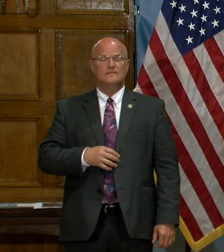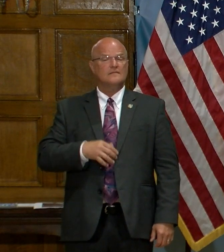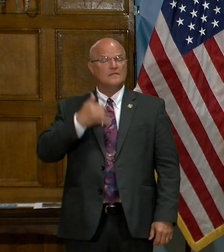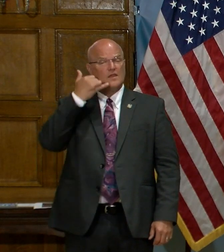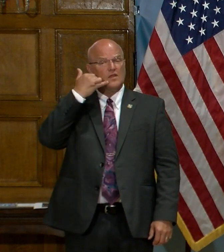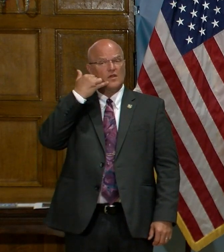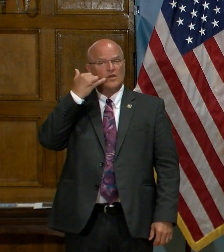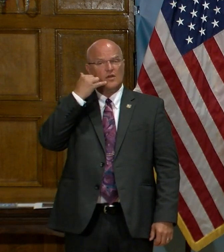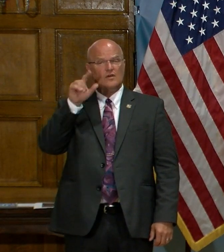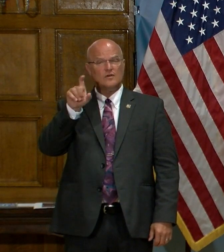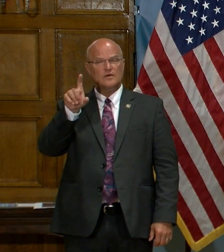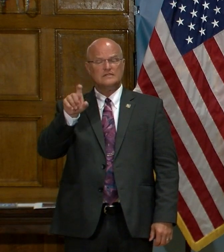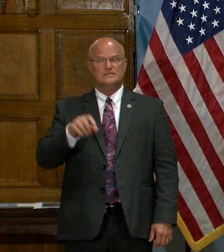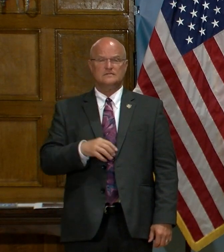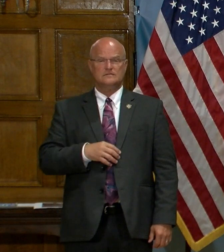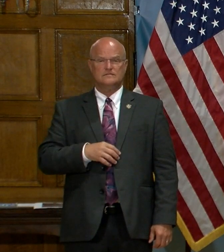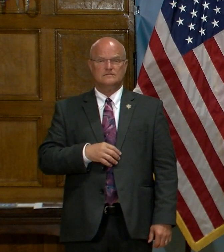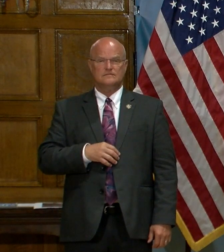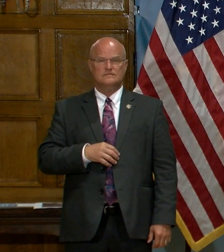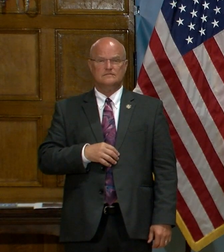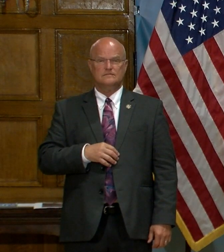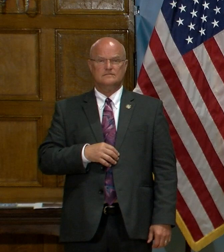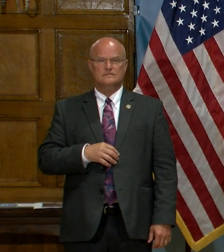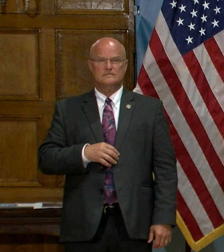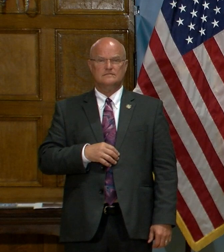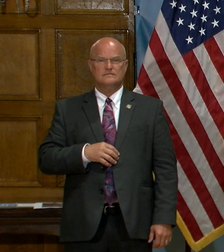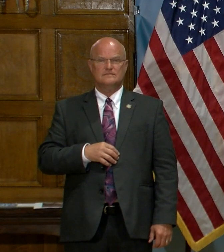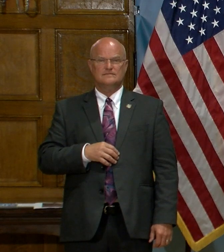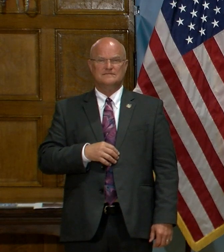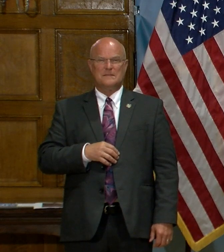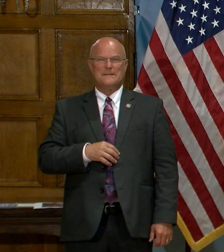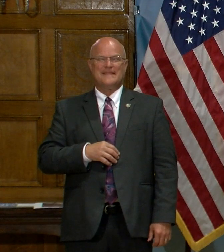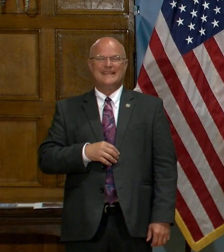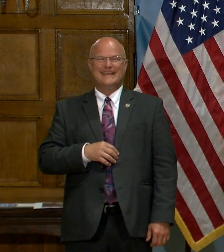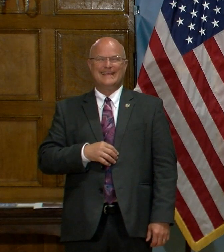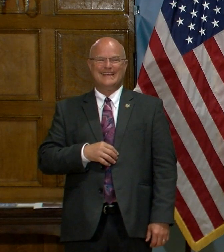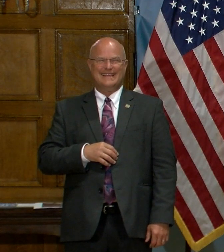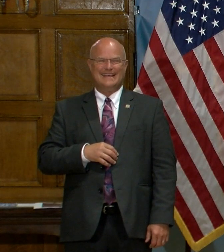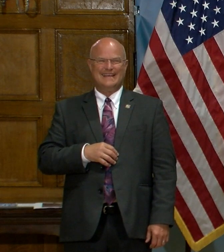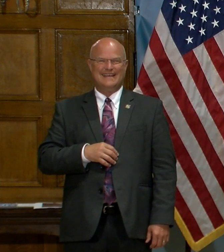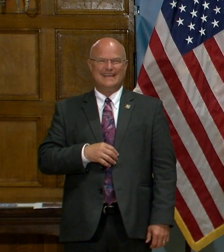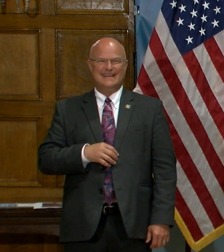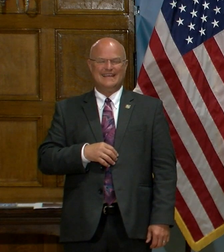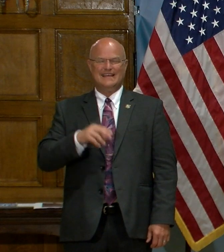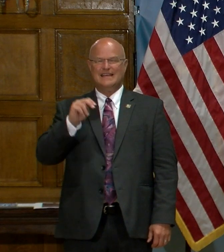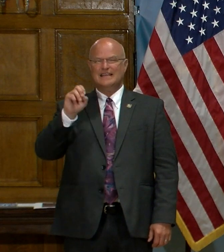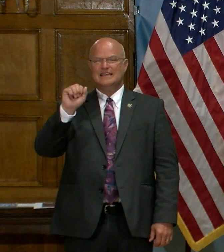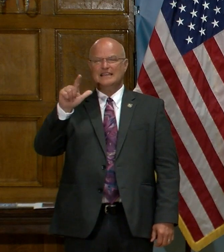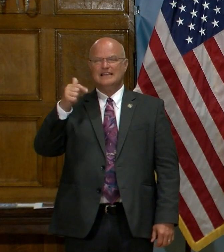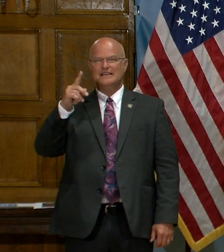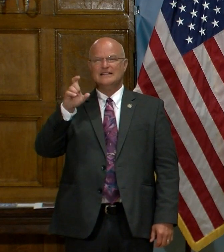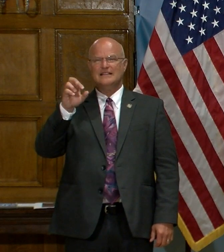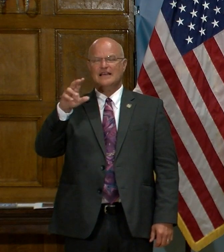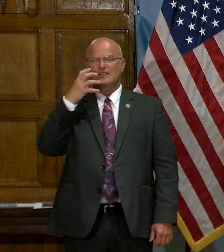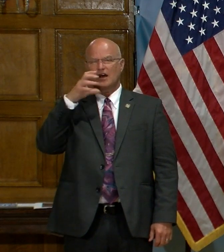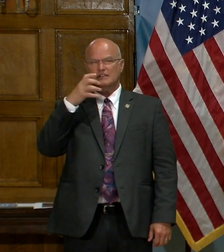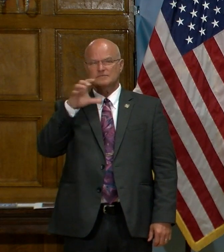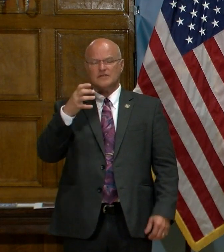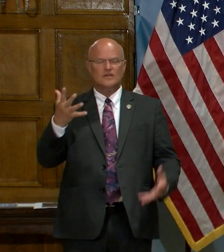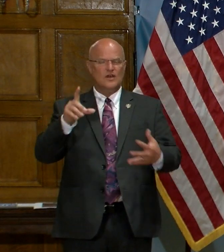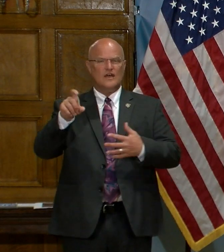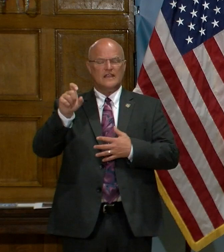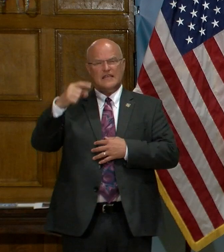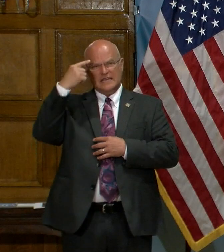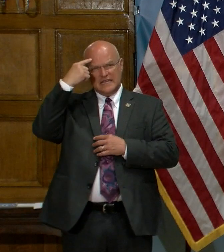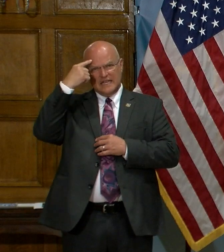Is there any questions remotely? Are there? Yes, Governor, good afternoon. It's Neil Gladner in Hot Springs. Clearly, with the need